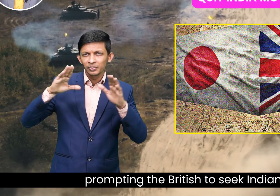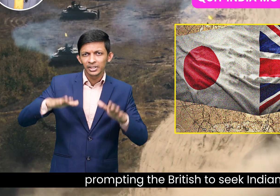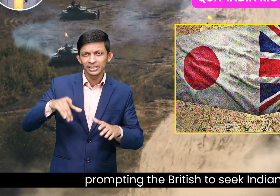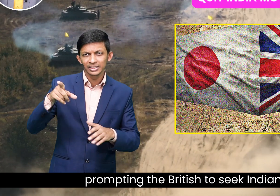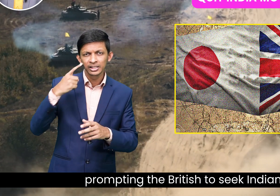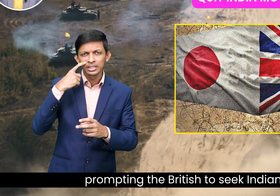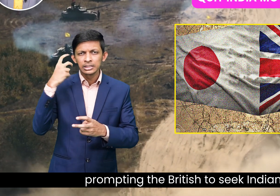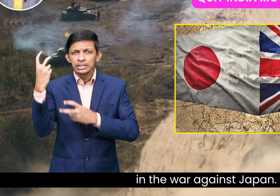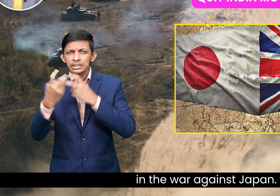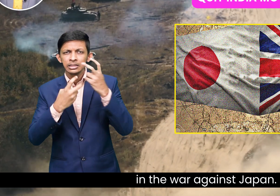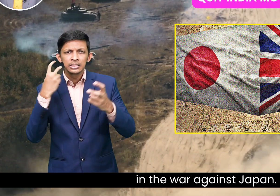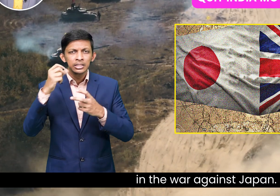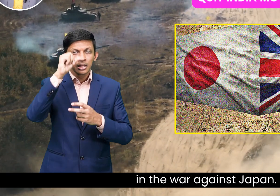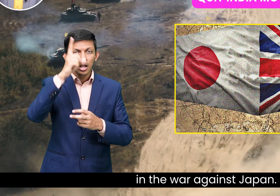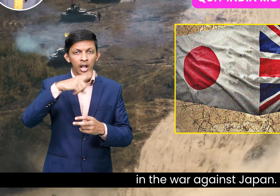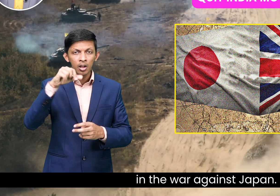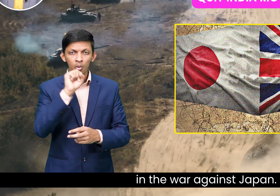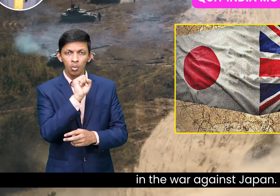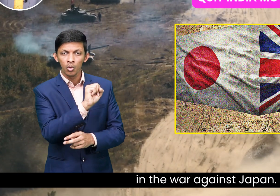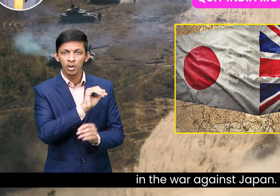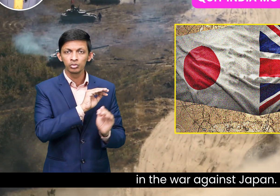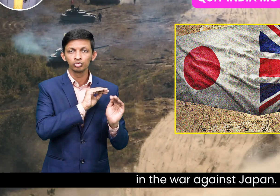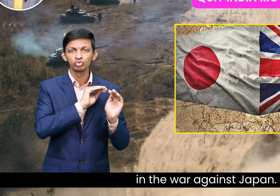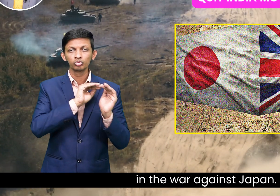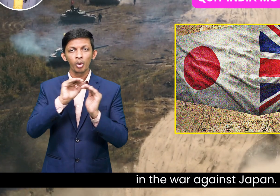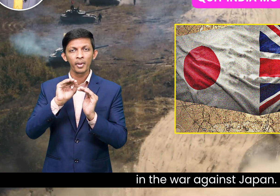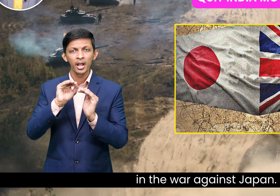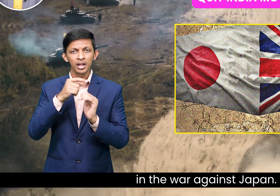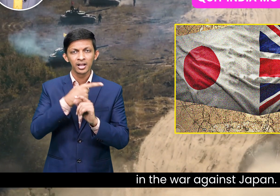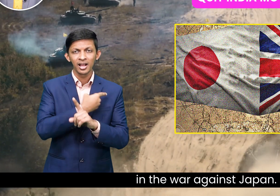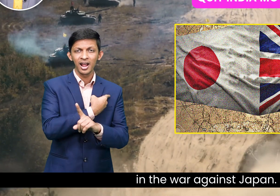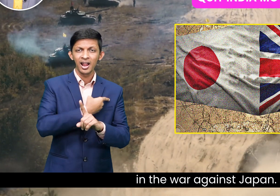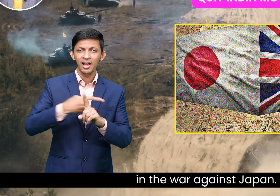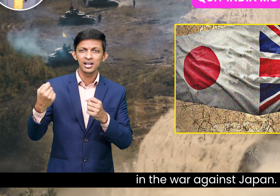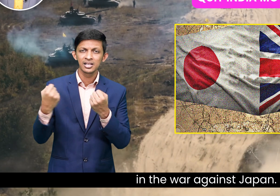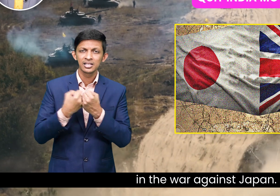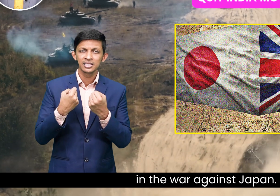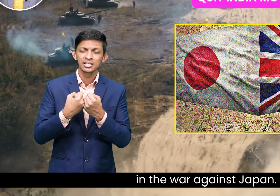Indian support in the war against Japan.